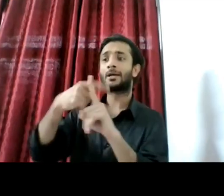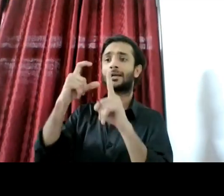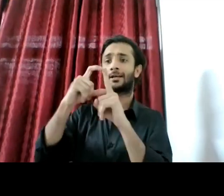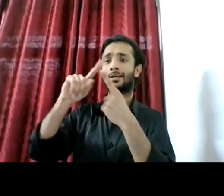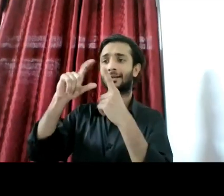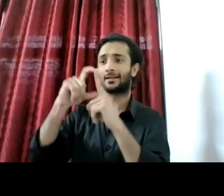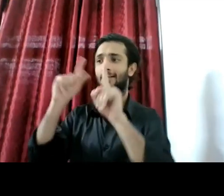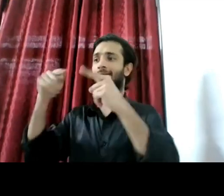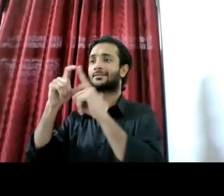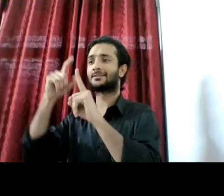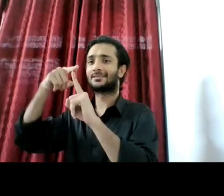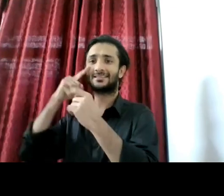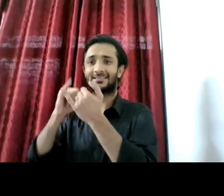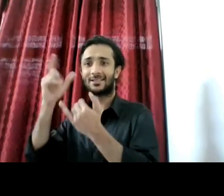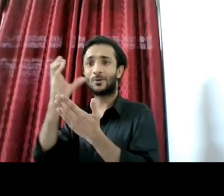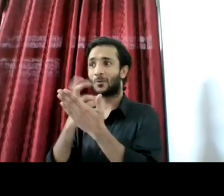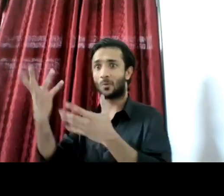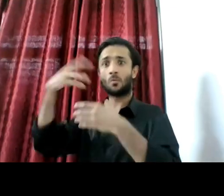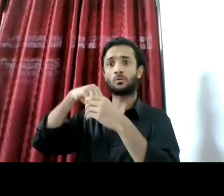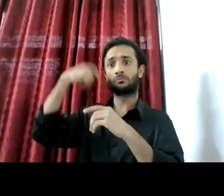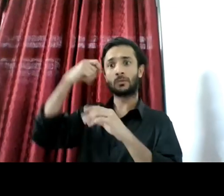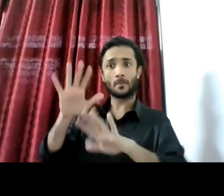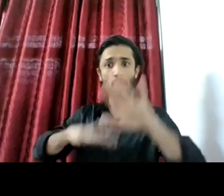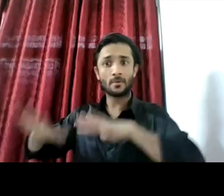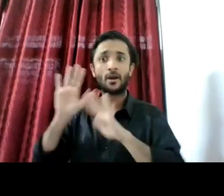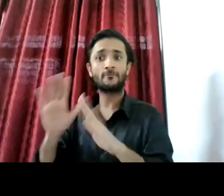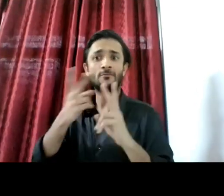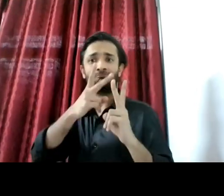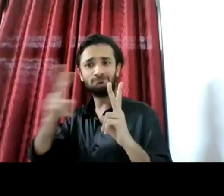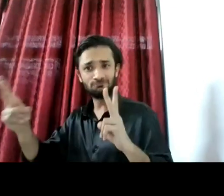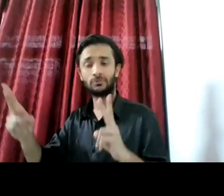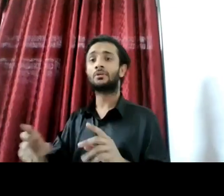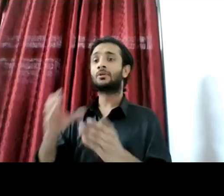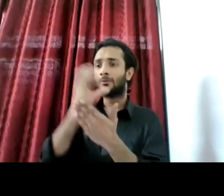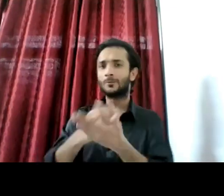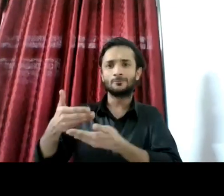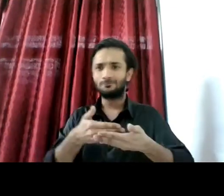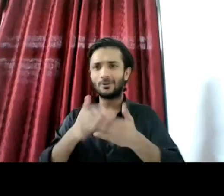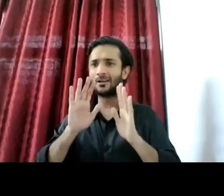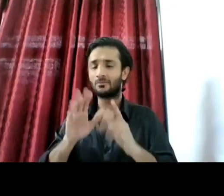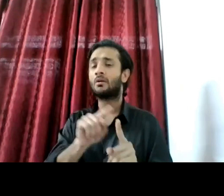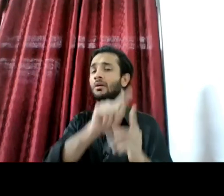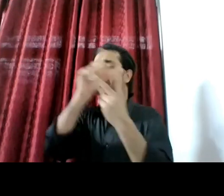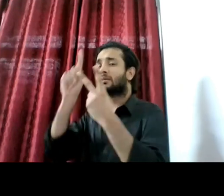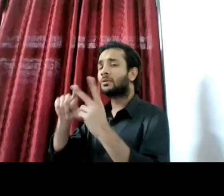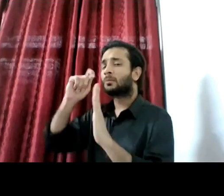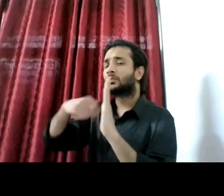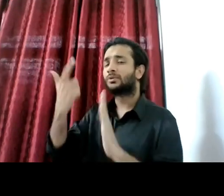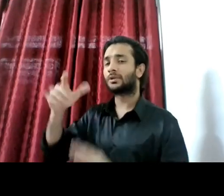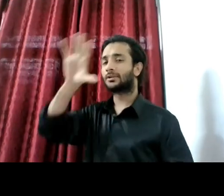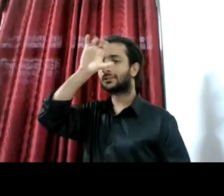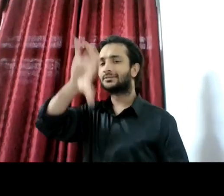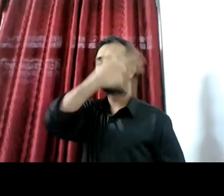have even BA level course material, which we're making it accessible with higher education department.